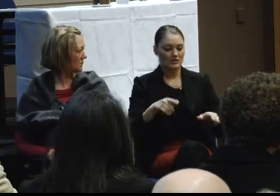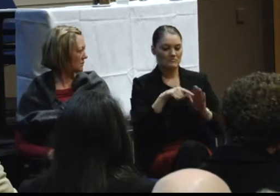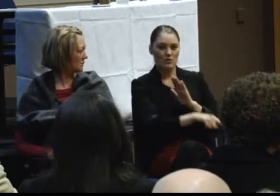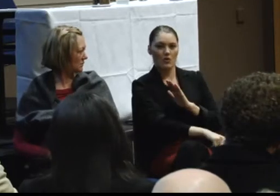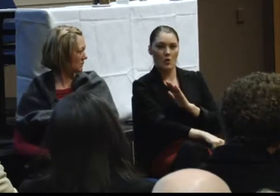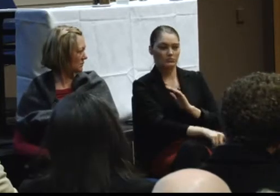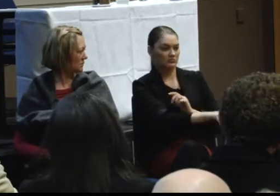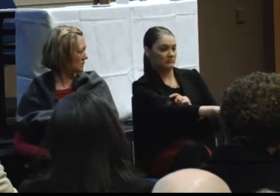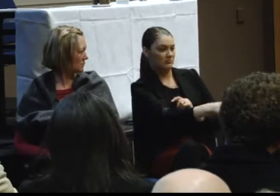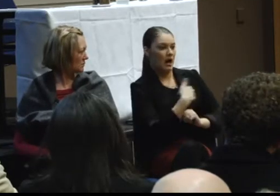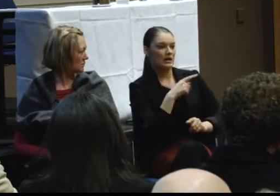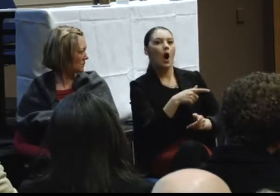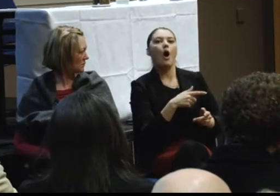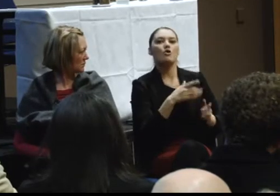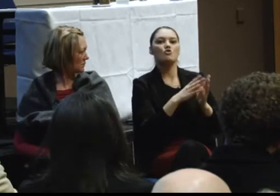copyright.